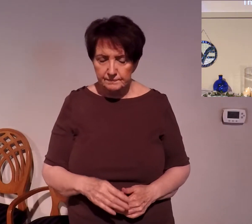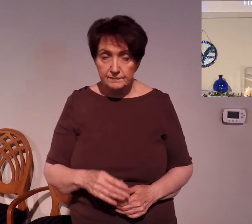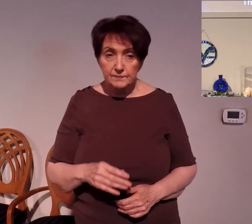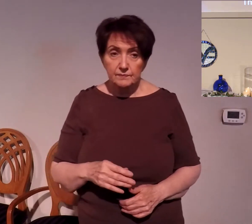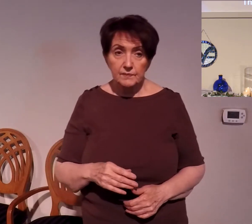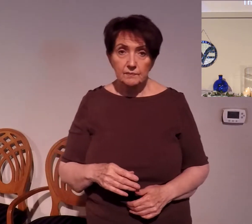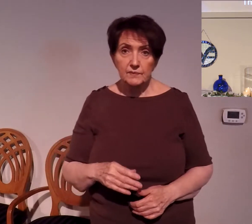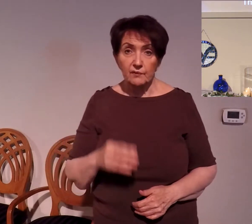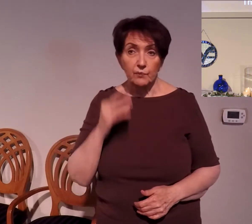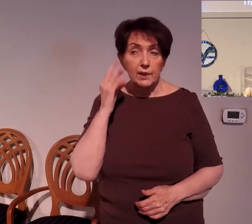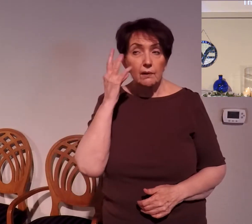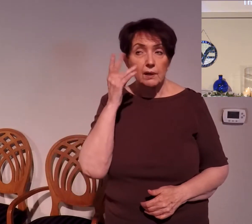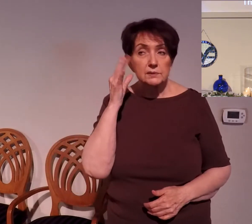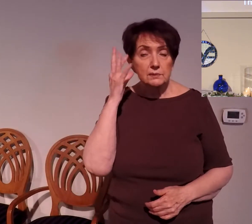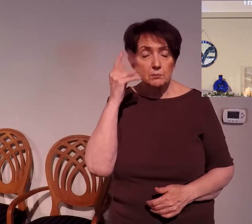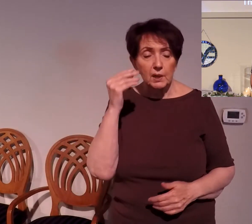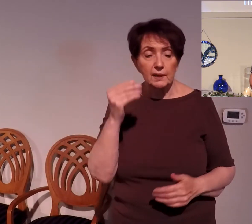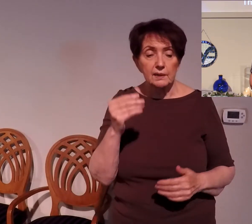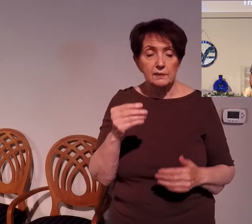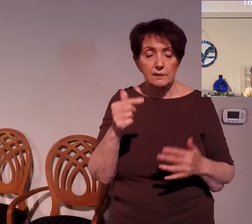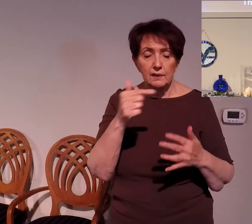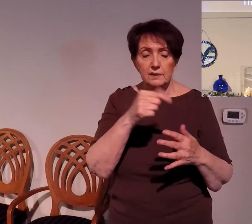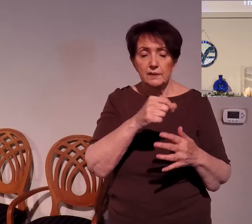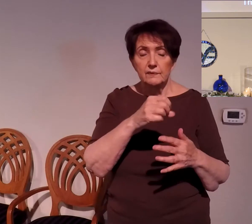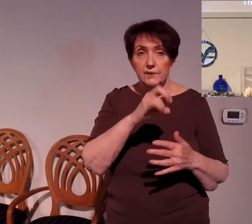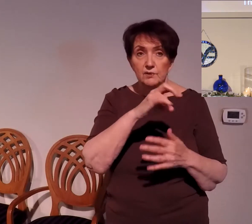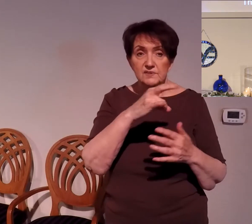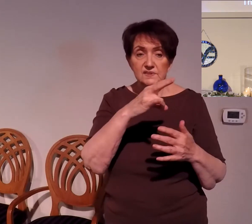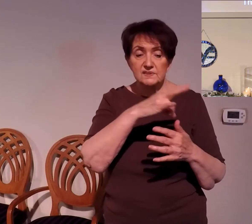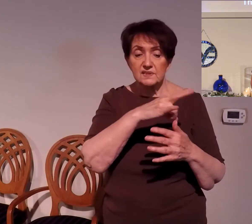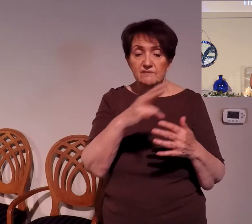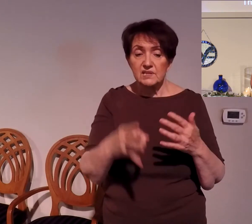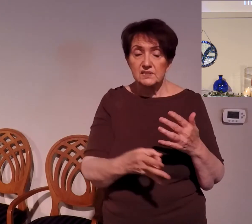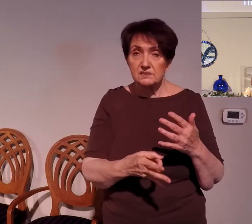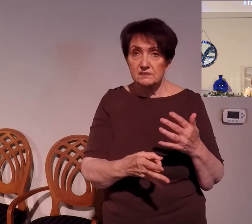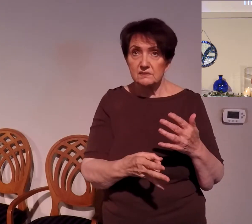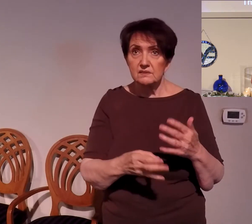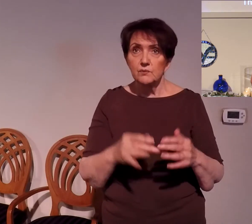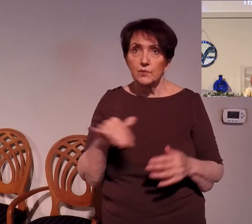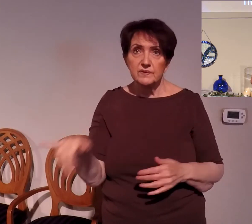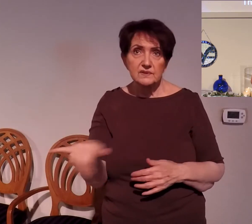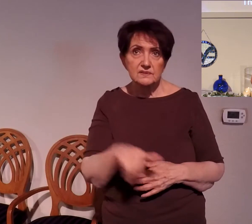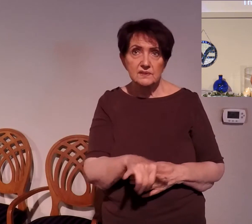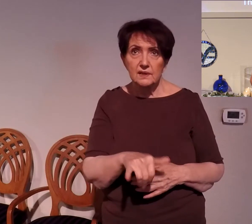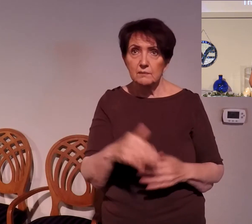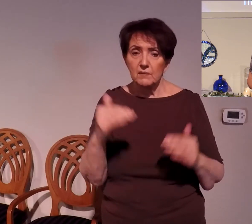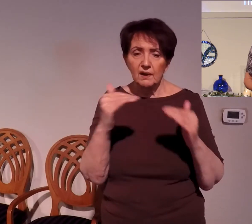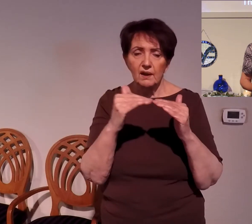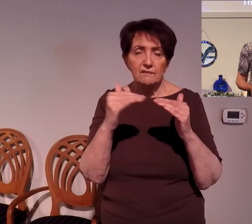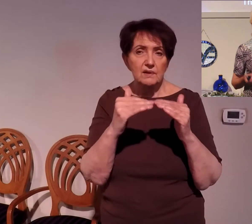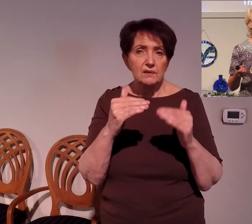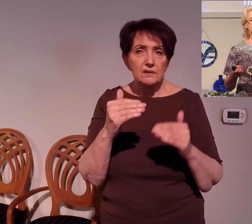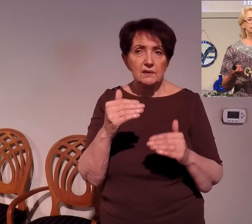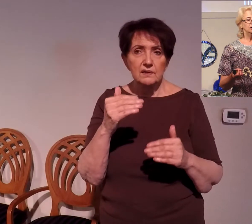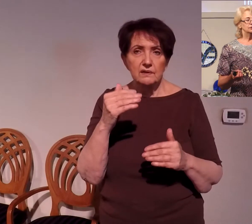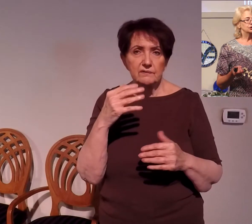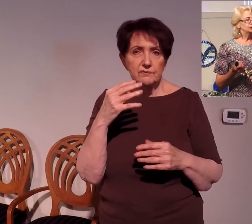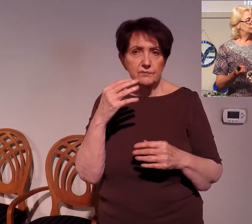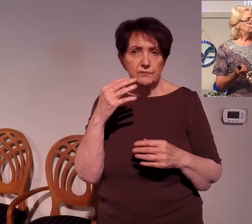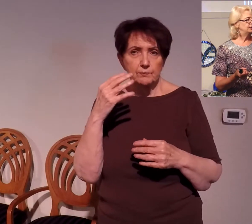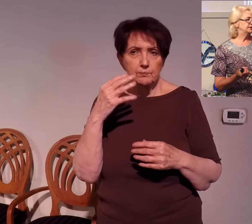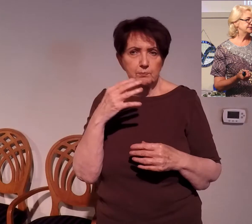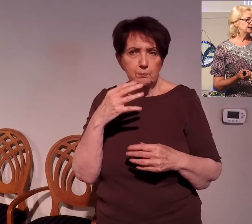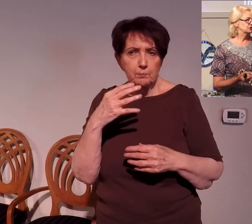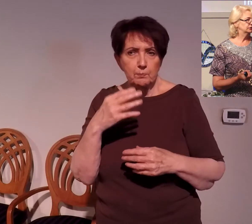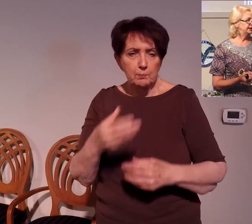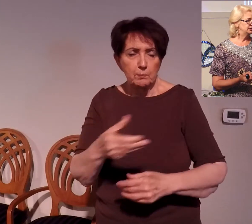these qualities, these truths with the same level of intensity that we seek to